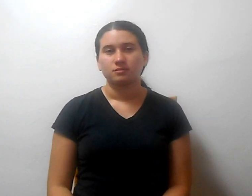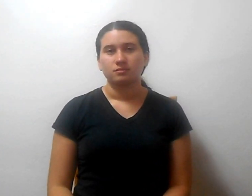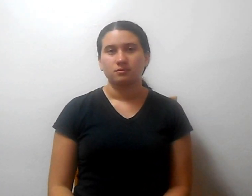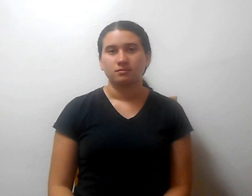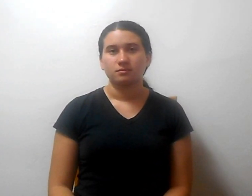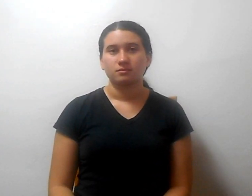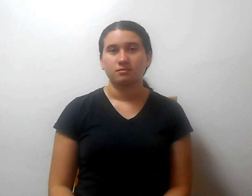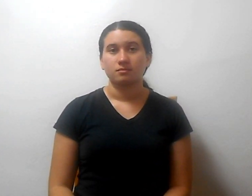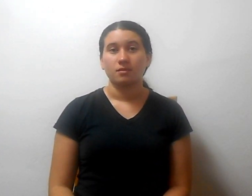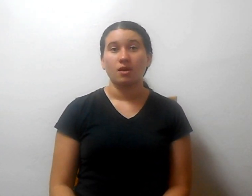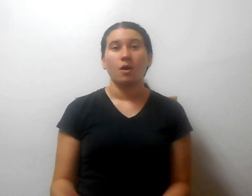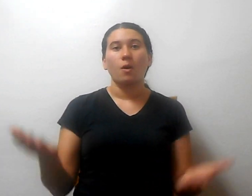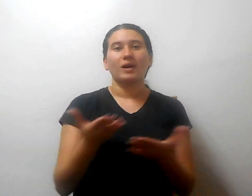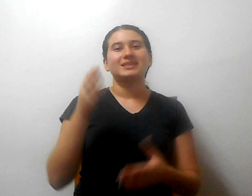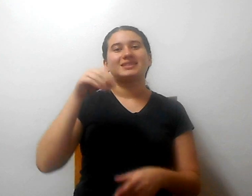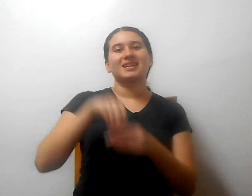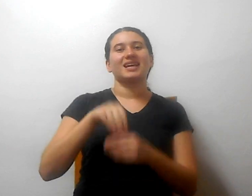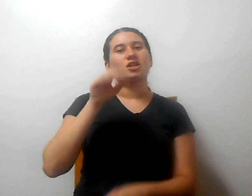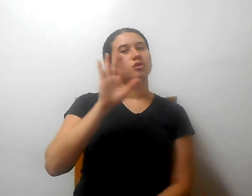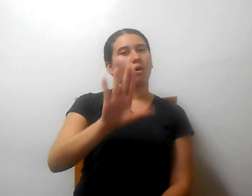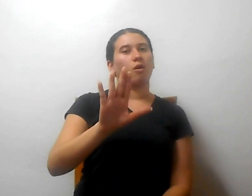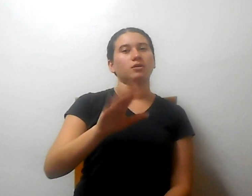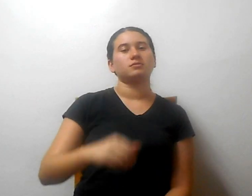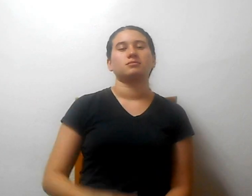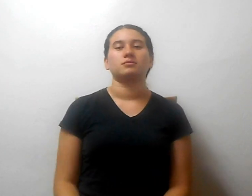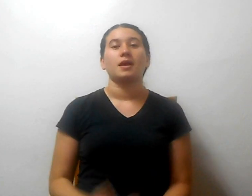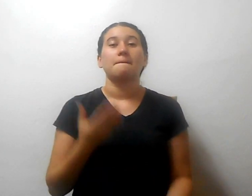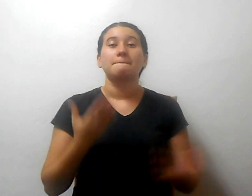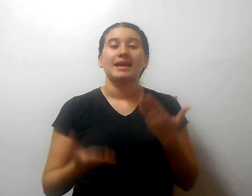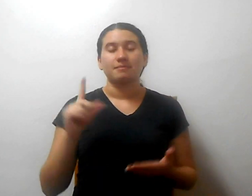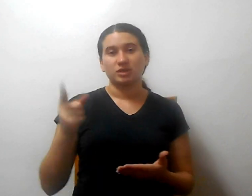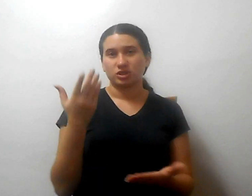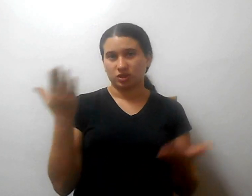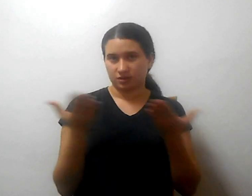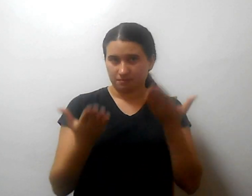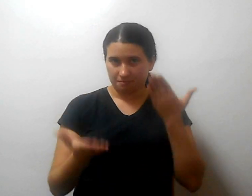What's in yours? Maybe, just maybe, less might equal more.